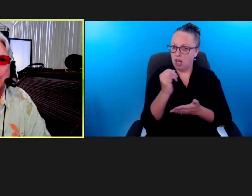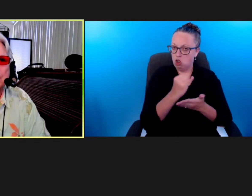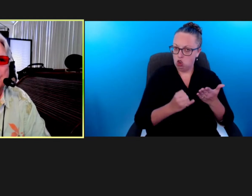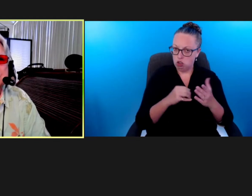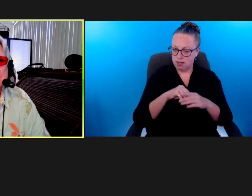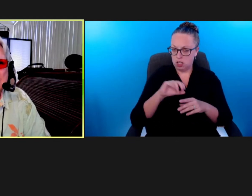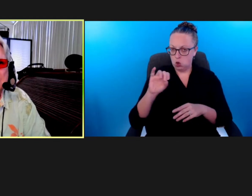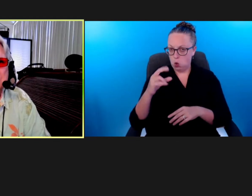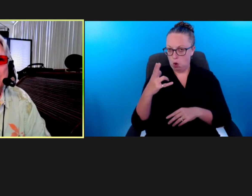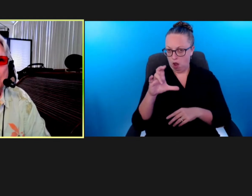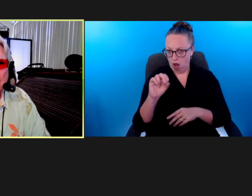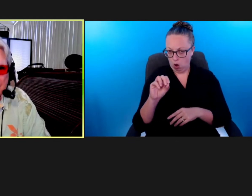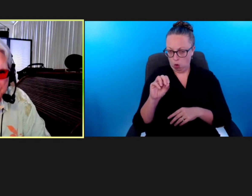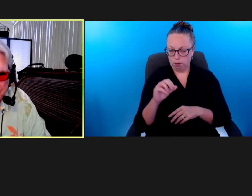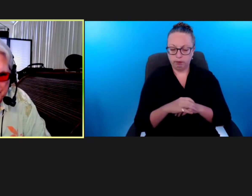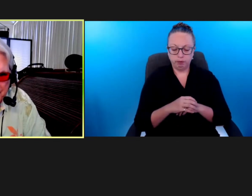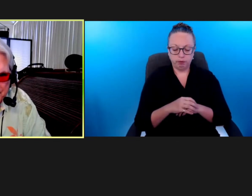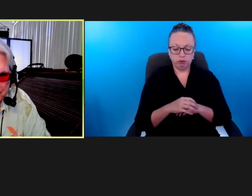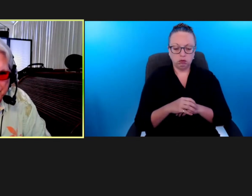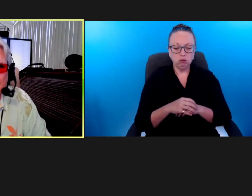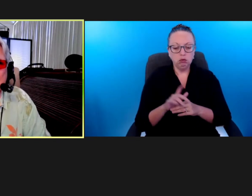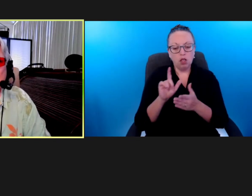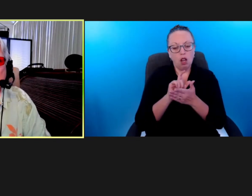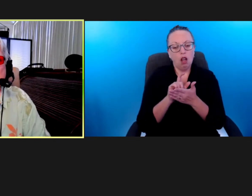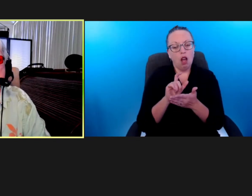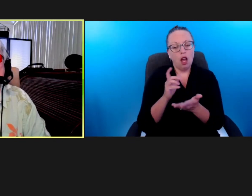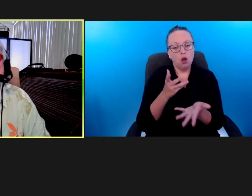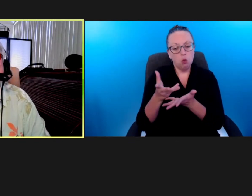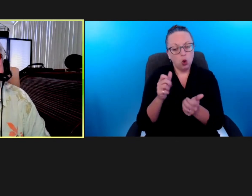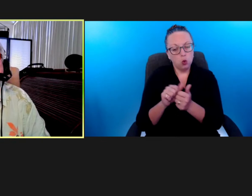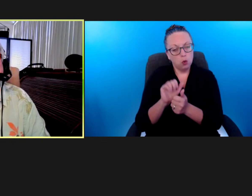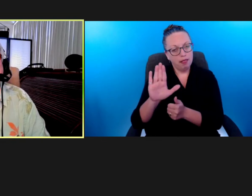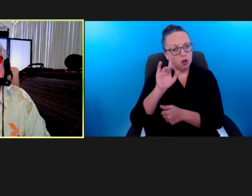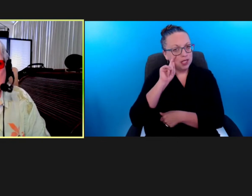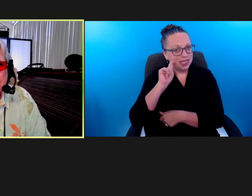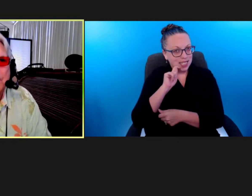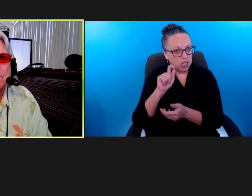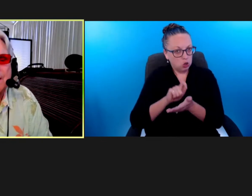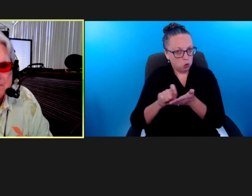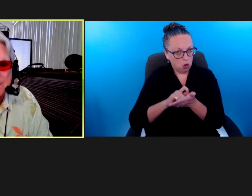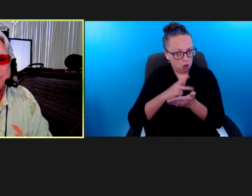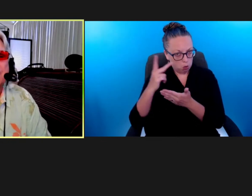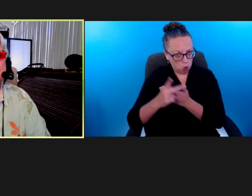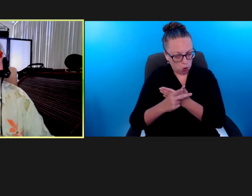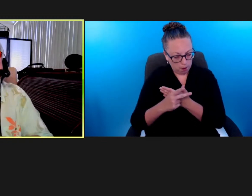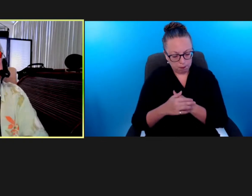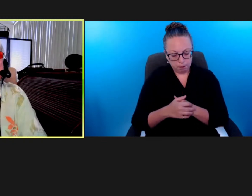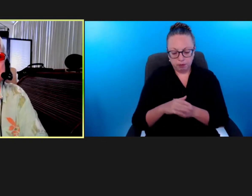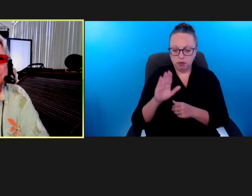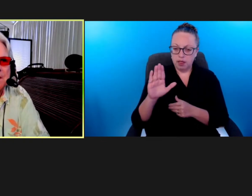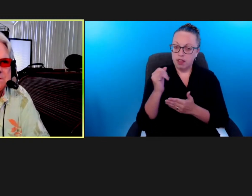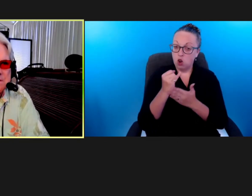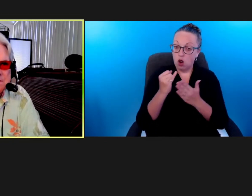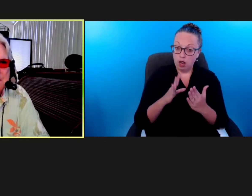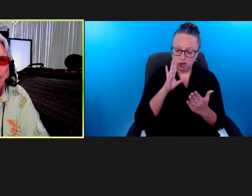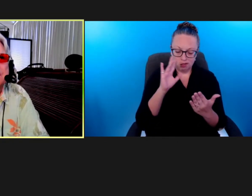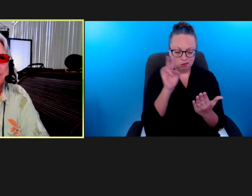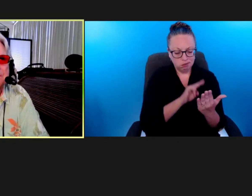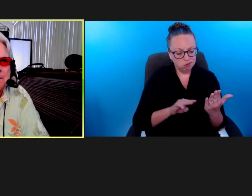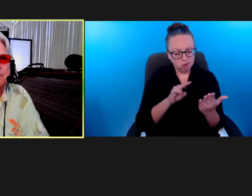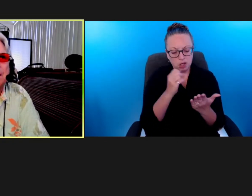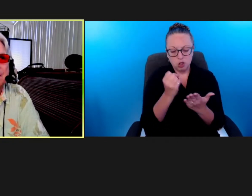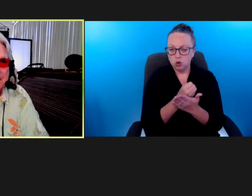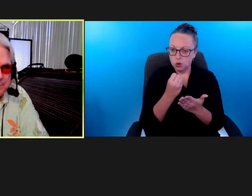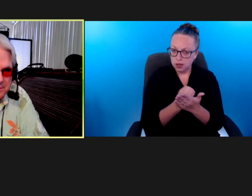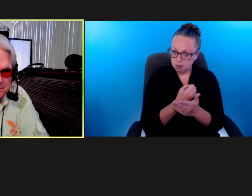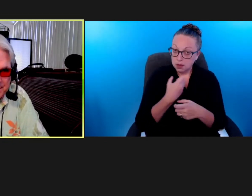I worked with their teenage writing program. Their actors reviewed my script and made some critical suggestions that led to